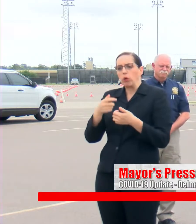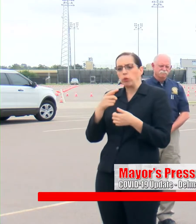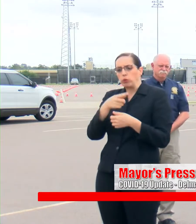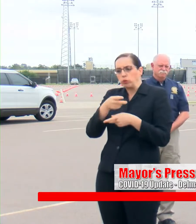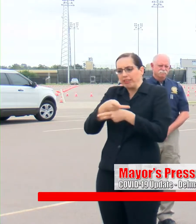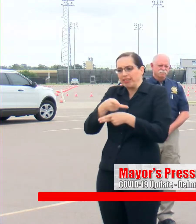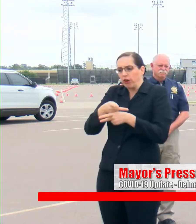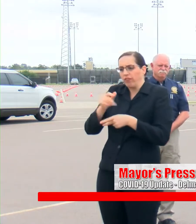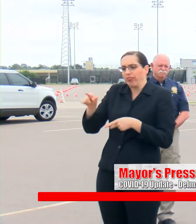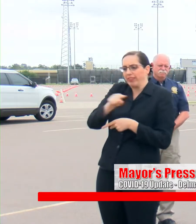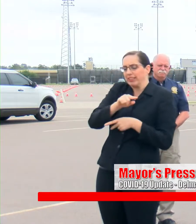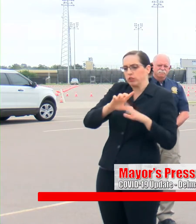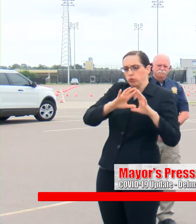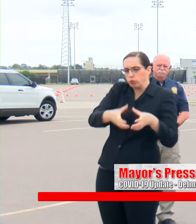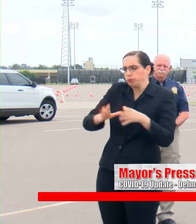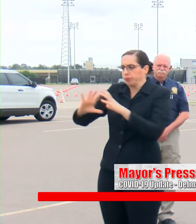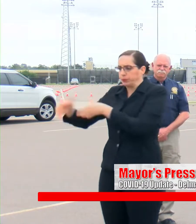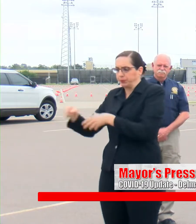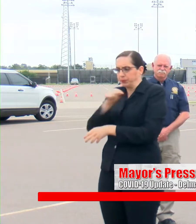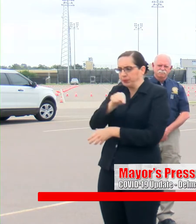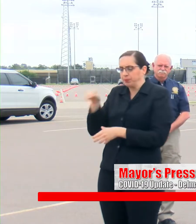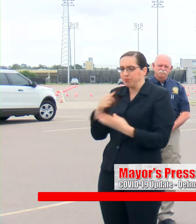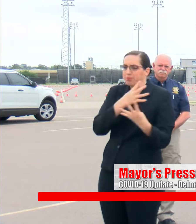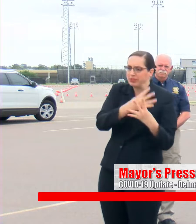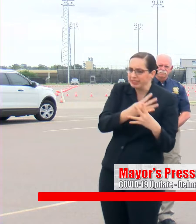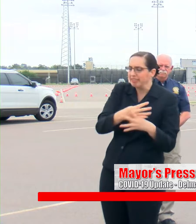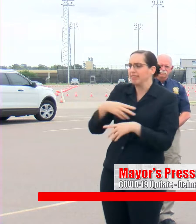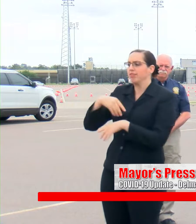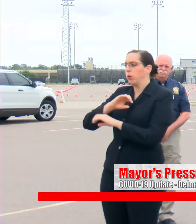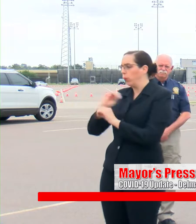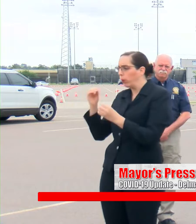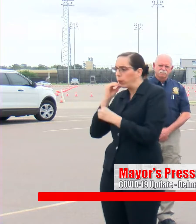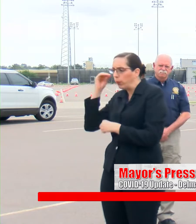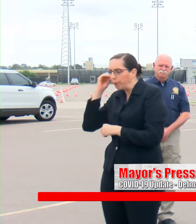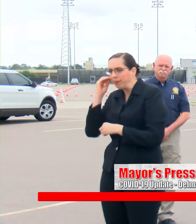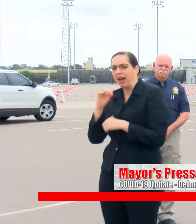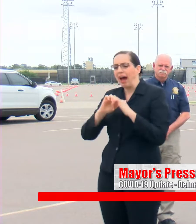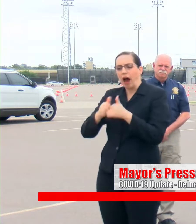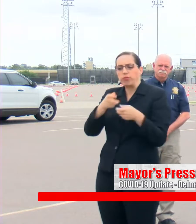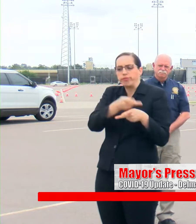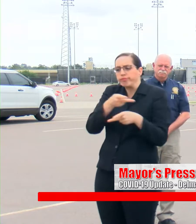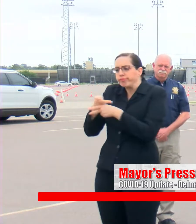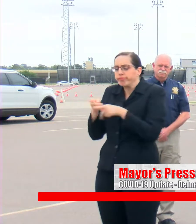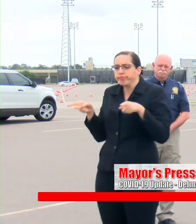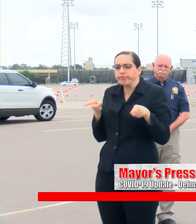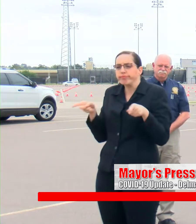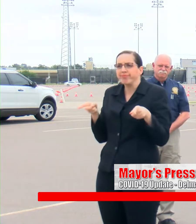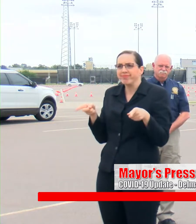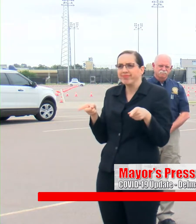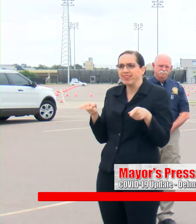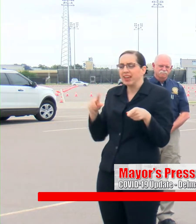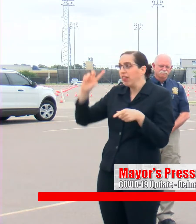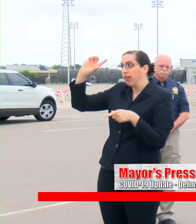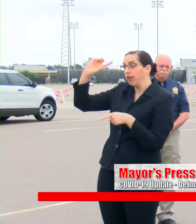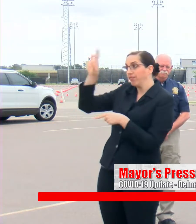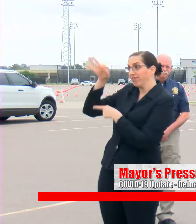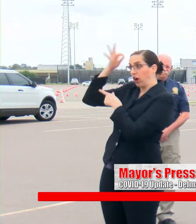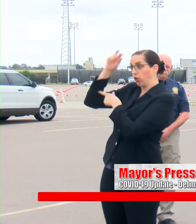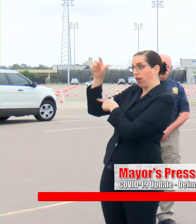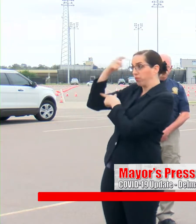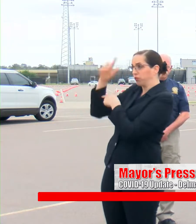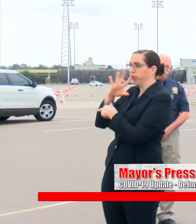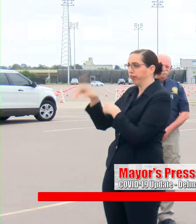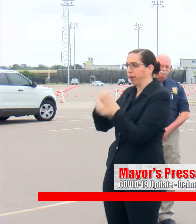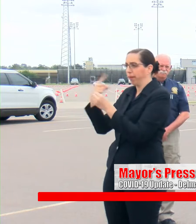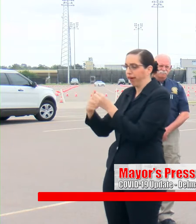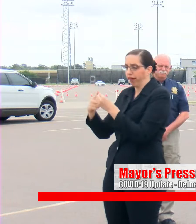these high-risk groups, those in the prisons, and Mayor, some of those are people in your county jail? The federal government talked about federal prisoners